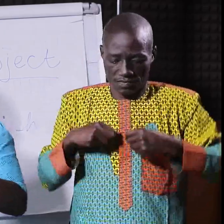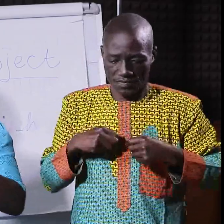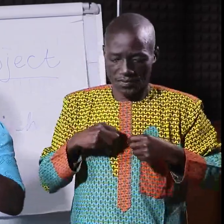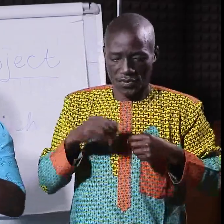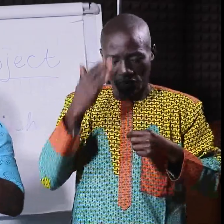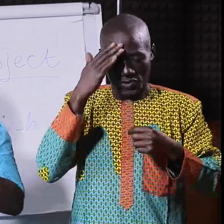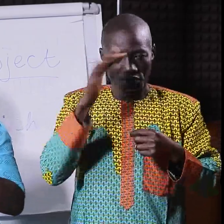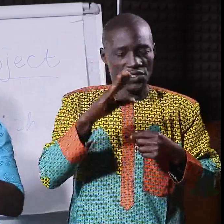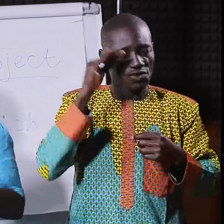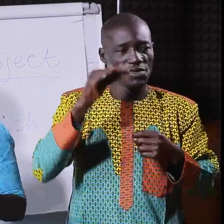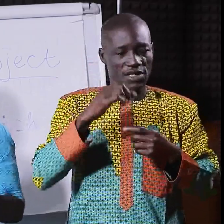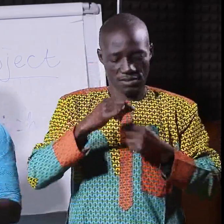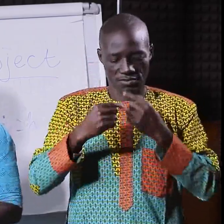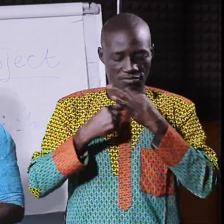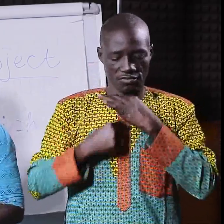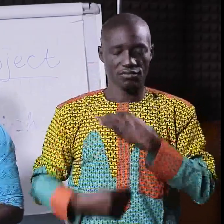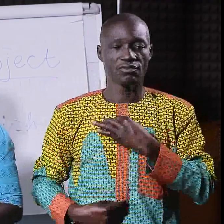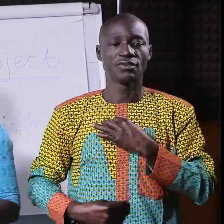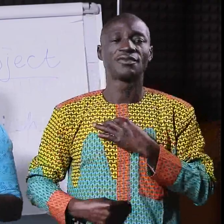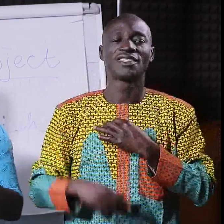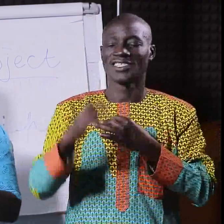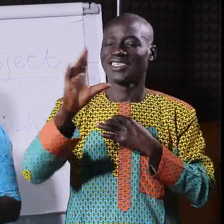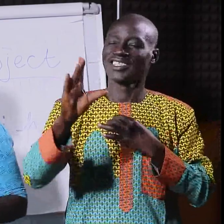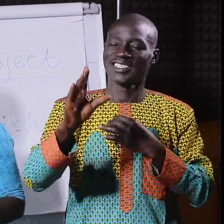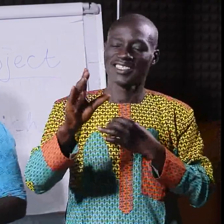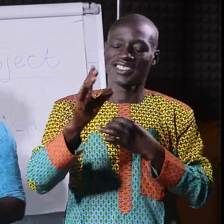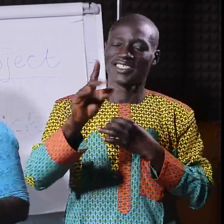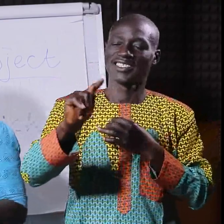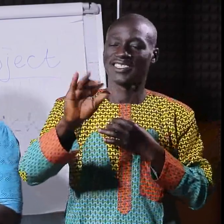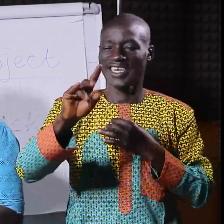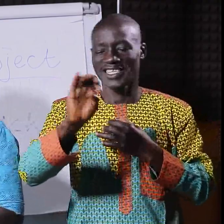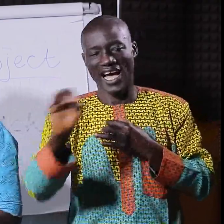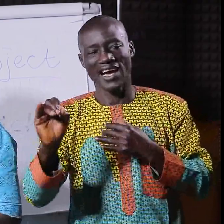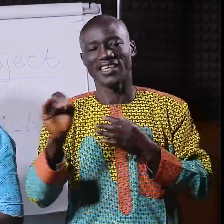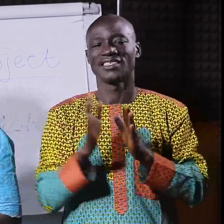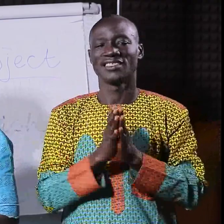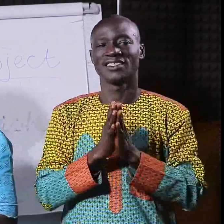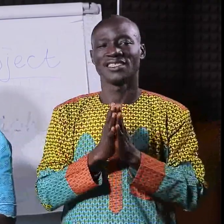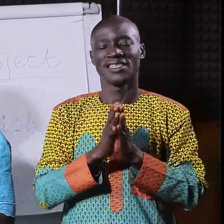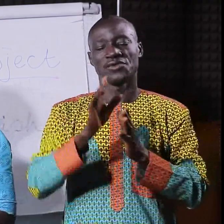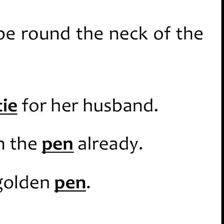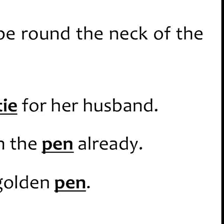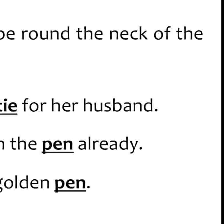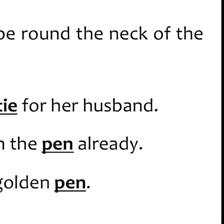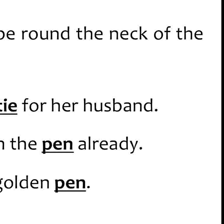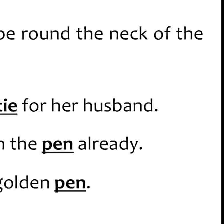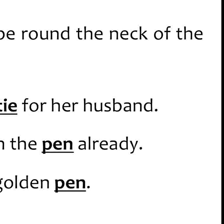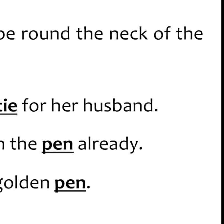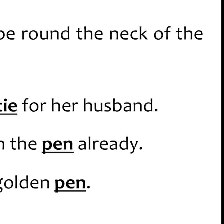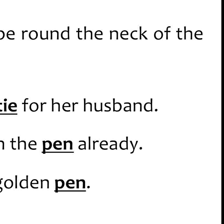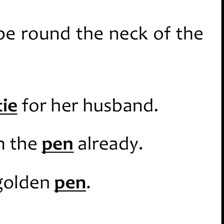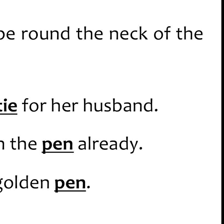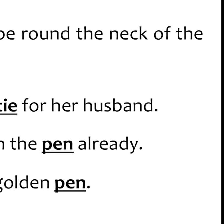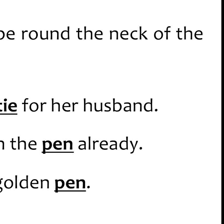it as the man dresses up. So she will knot the tie on her husband's neck.